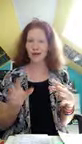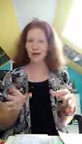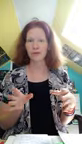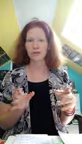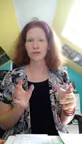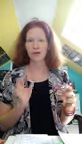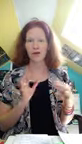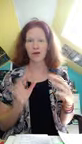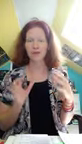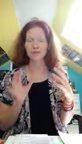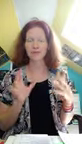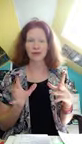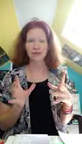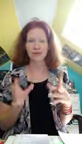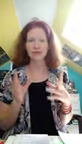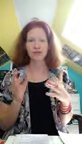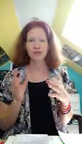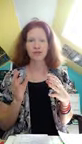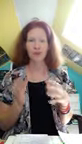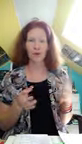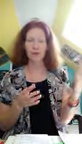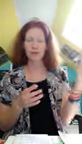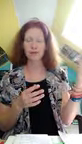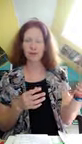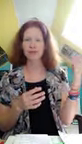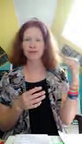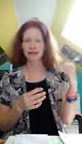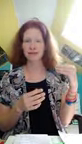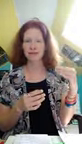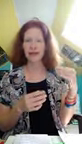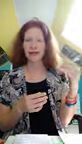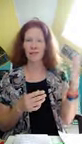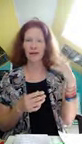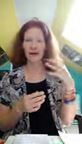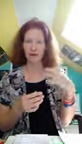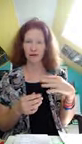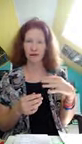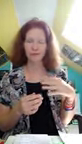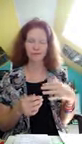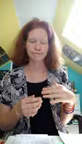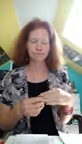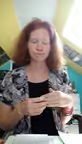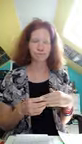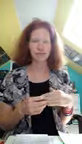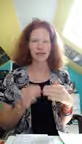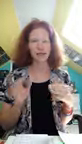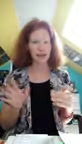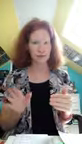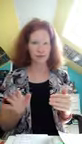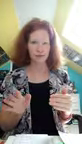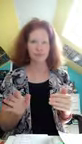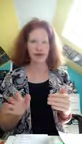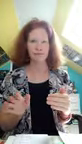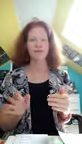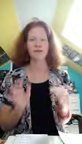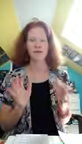out. It doesn't always process to what the person has said and what I have heard. It doesn't happen all the time,